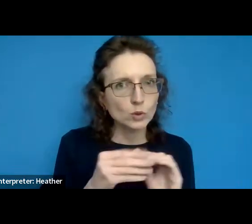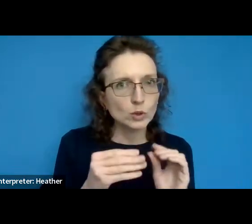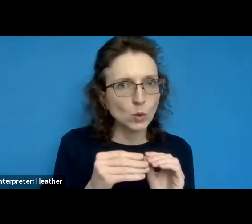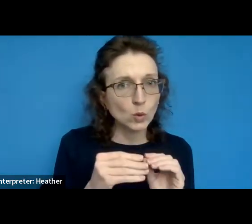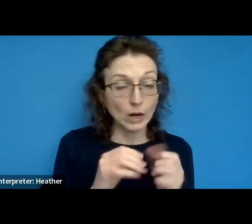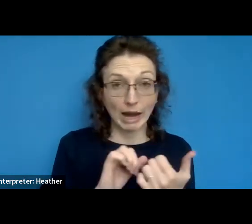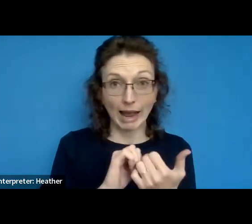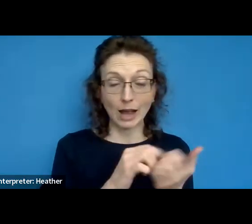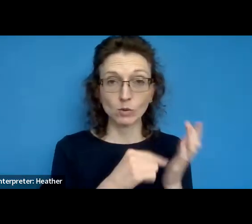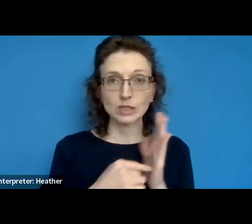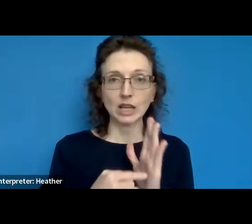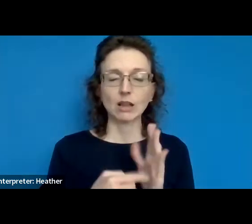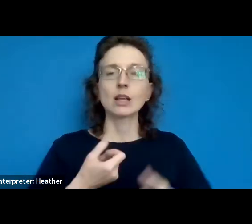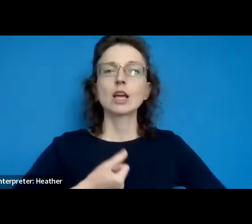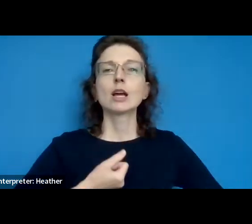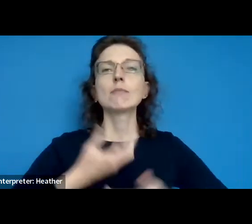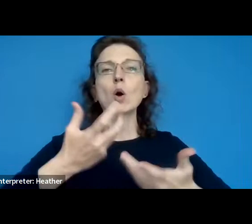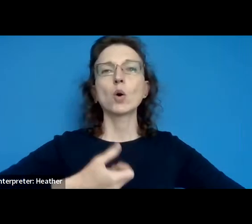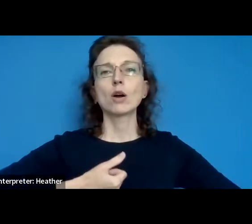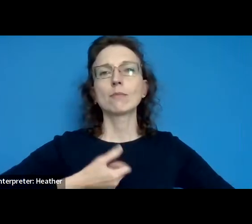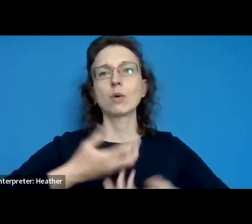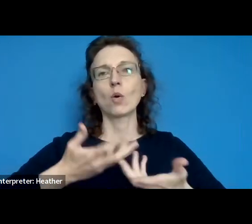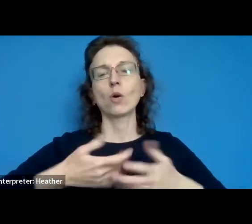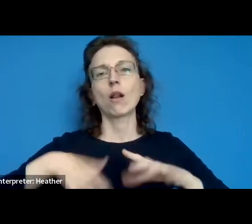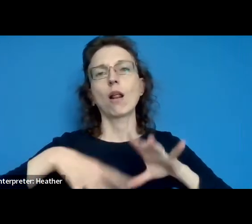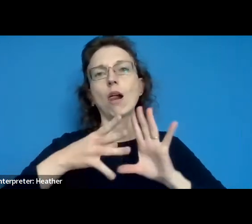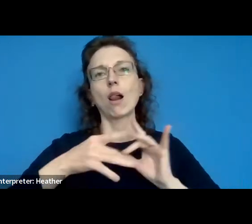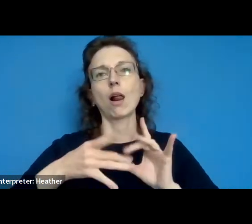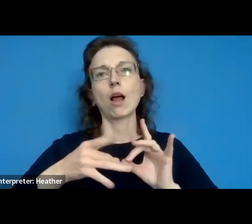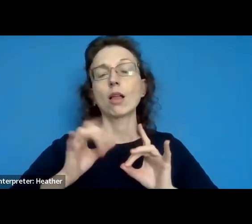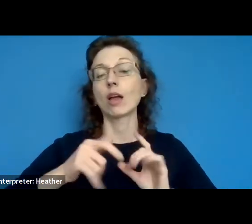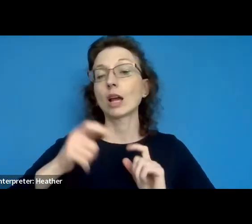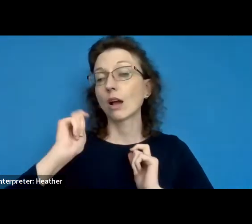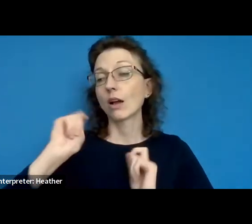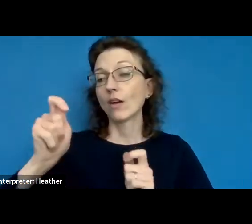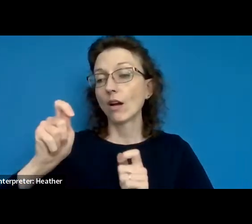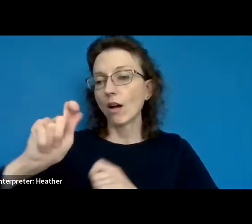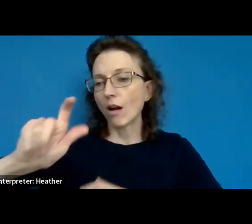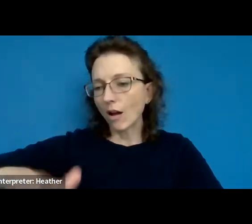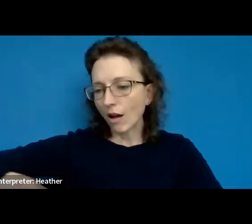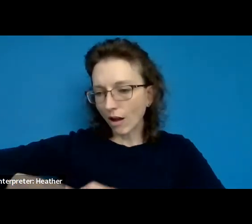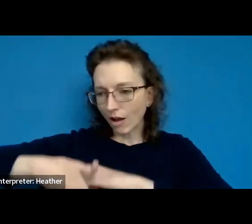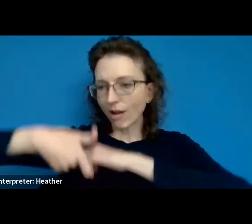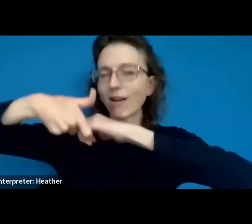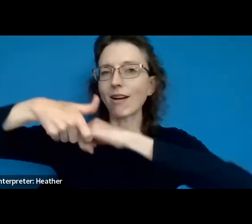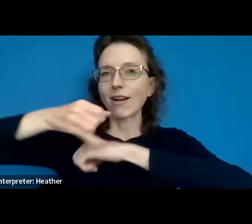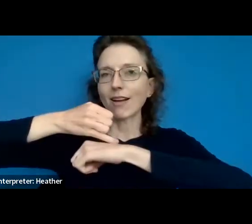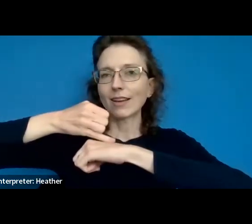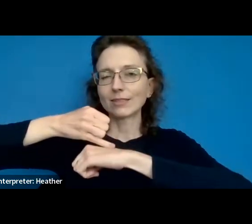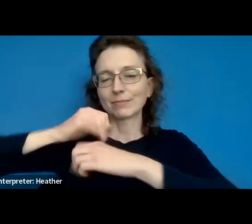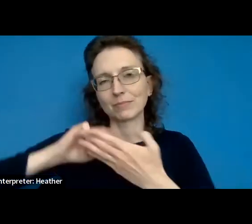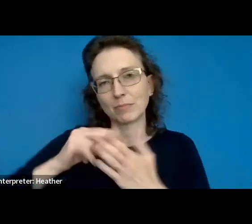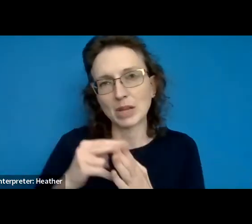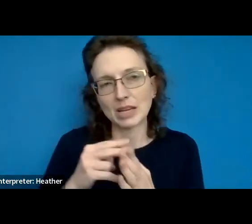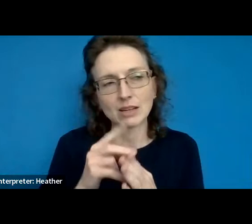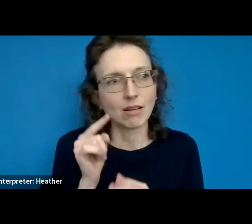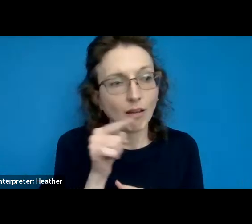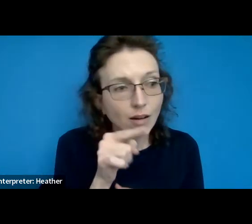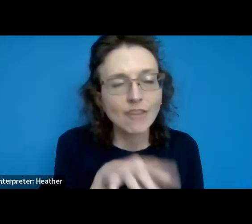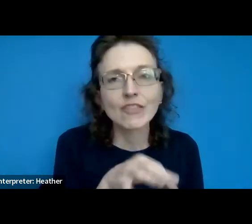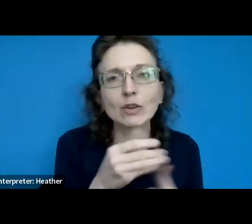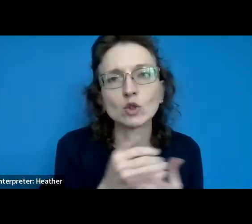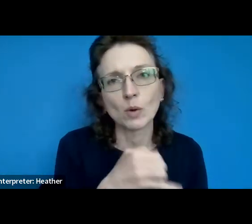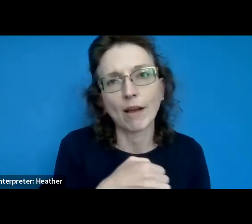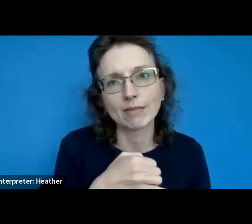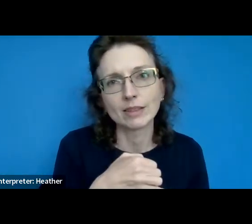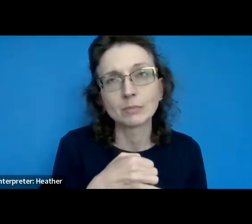in poetic language, such as, you know, someone went out fishing and fished up an island, which basically means they discover a new island.